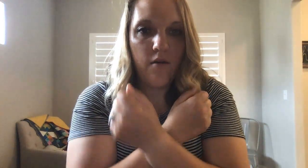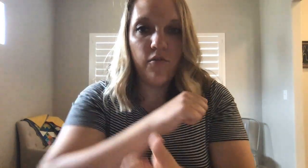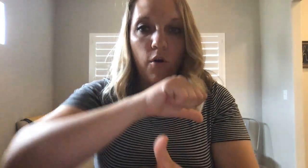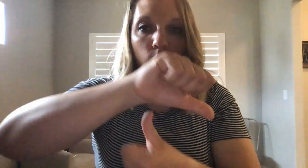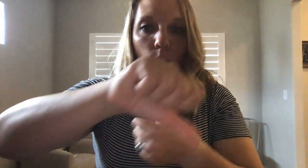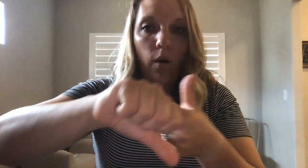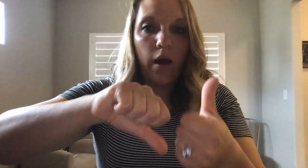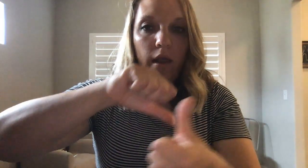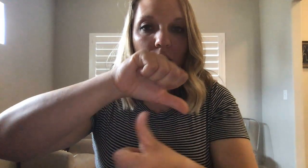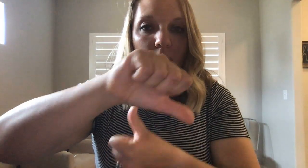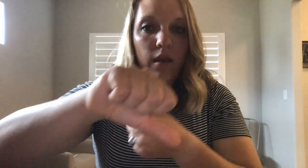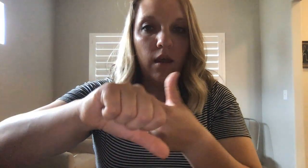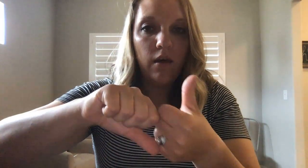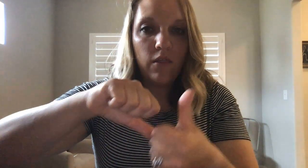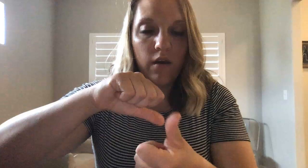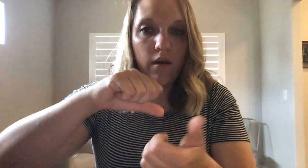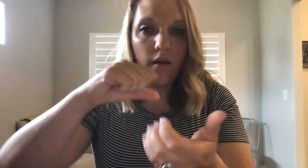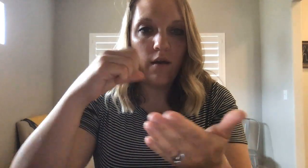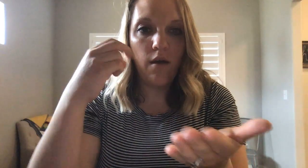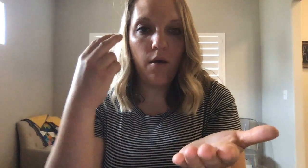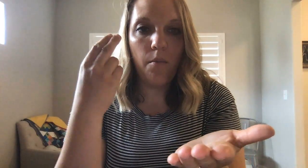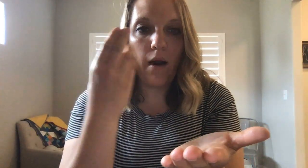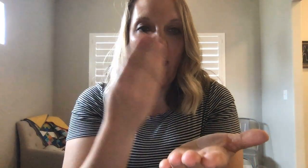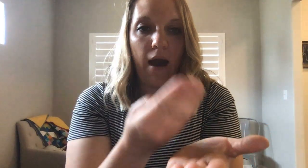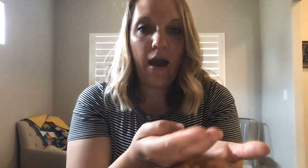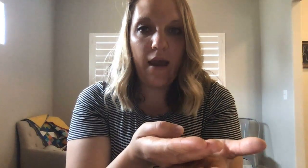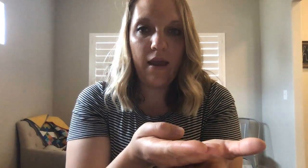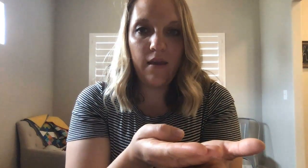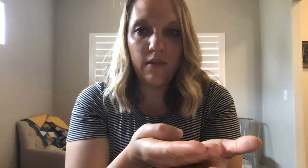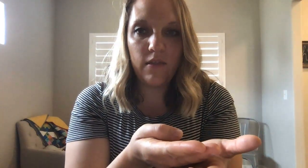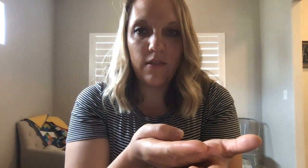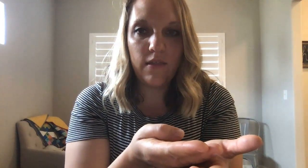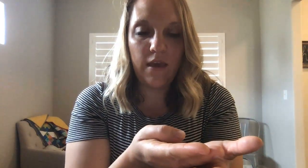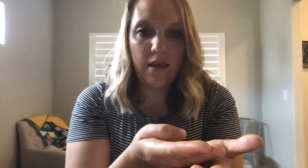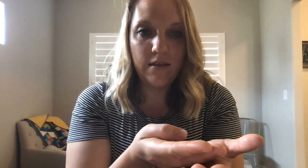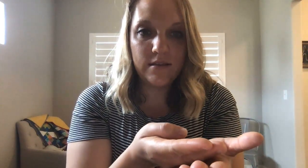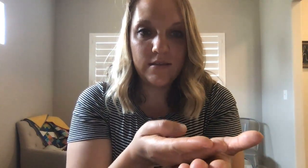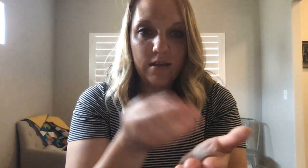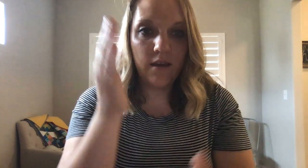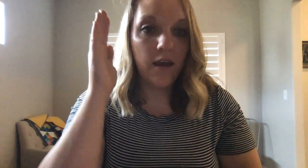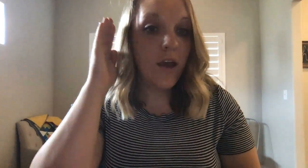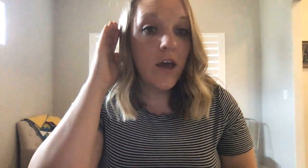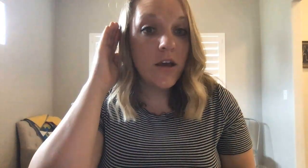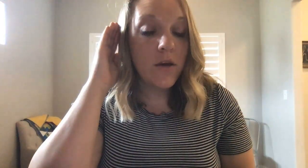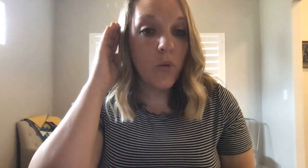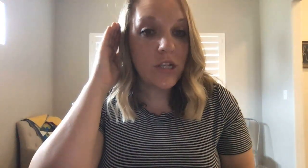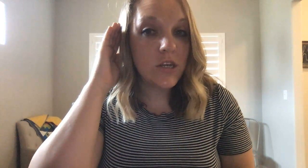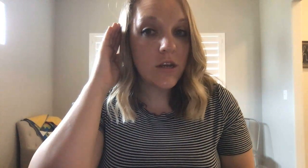Love one another. By this, point to your